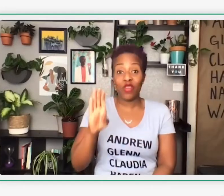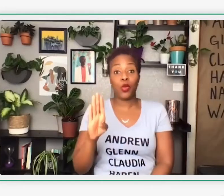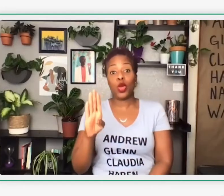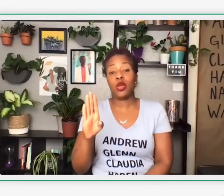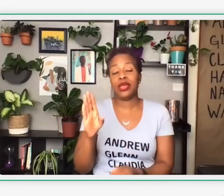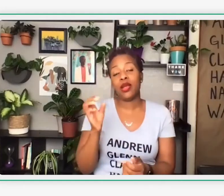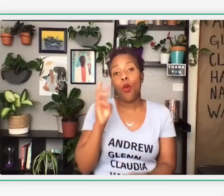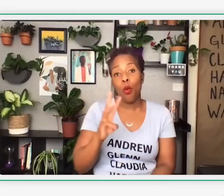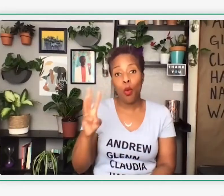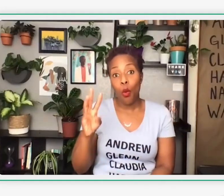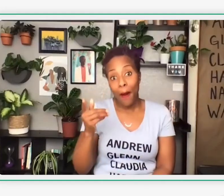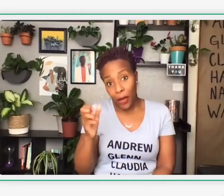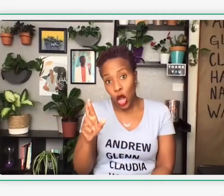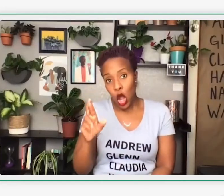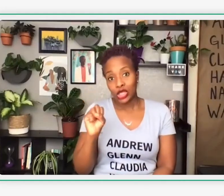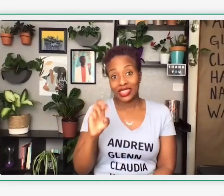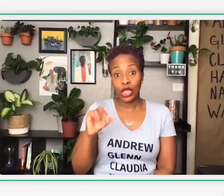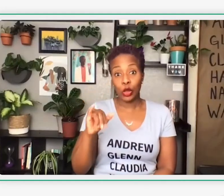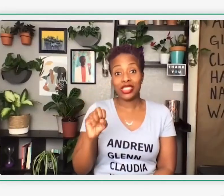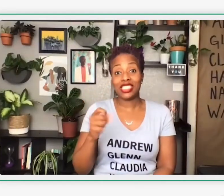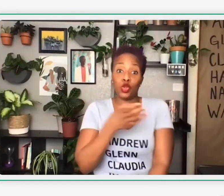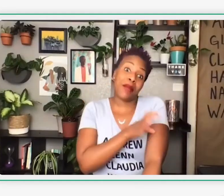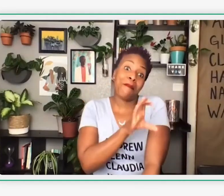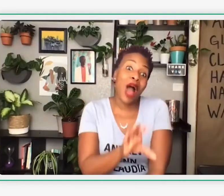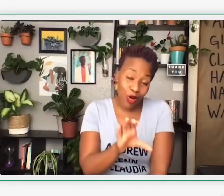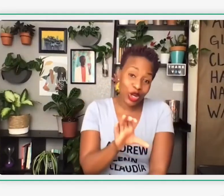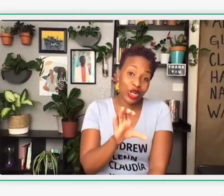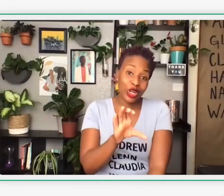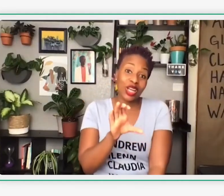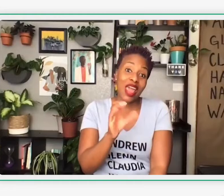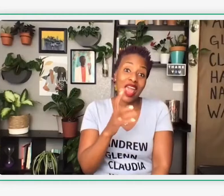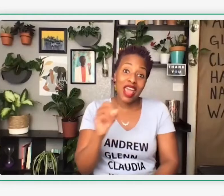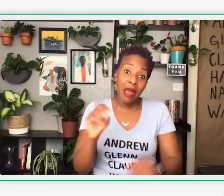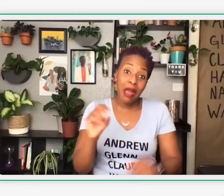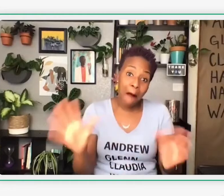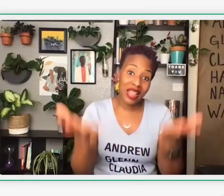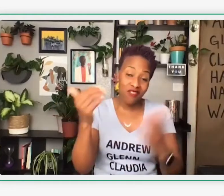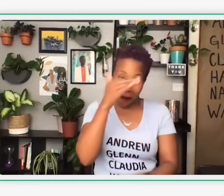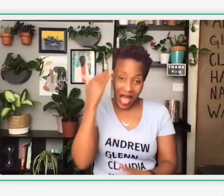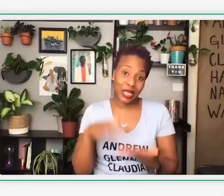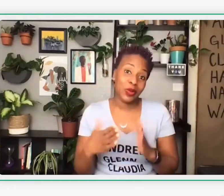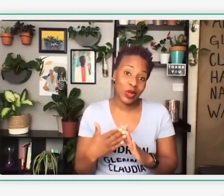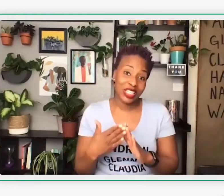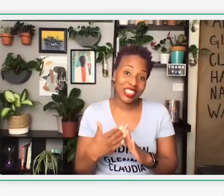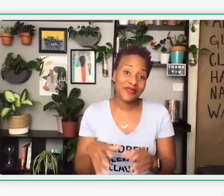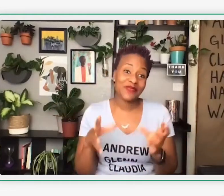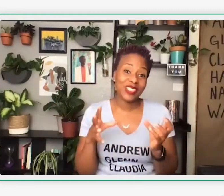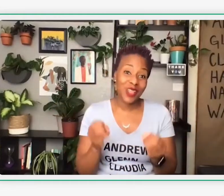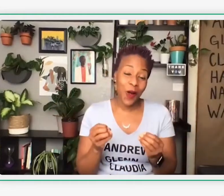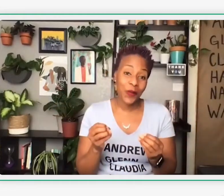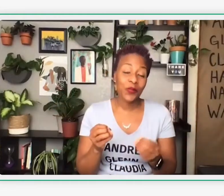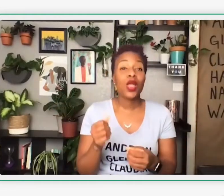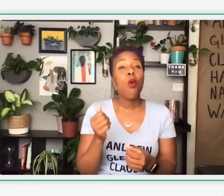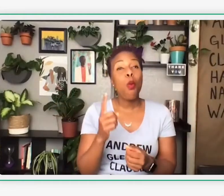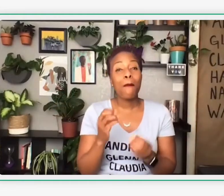and explain why it's so important for the Black community to understand. We also want to empower and uplift